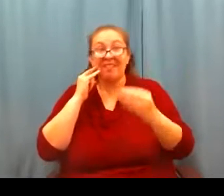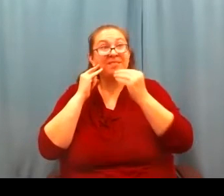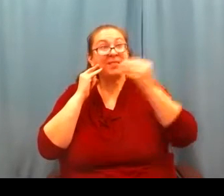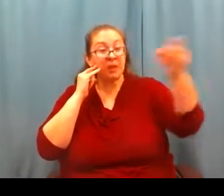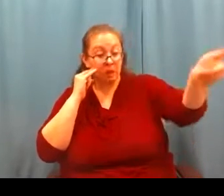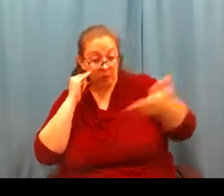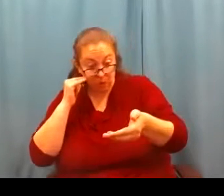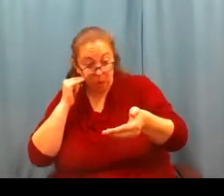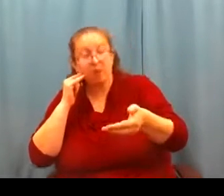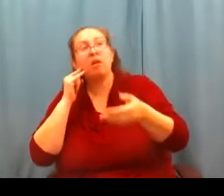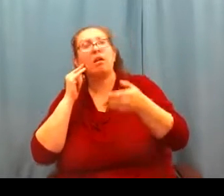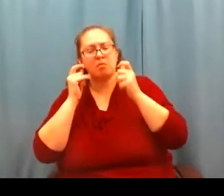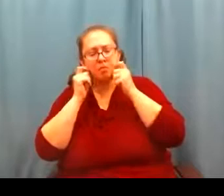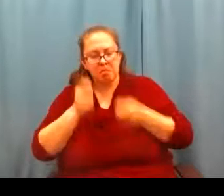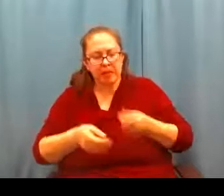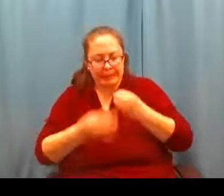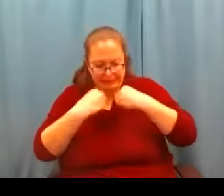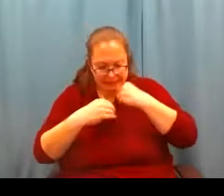disposable menus, or